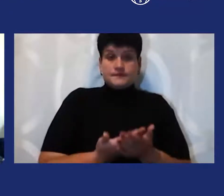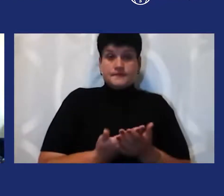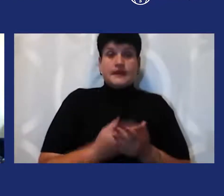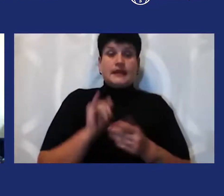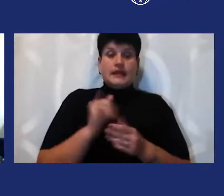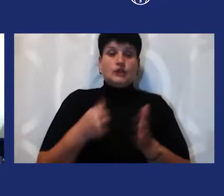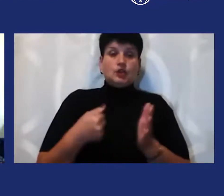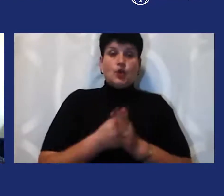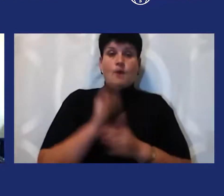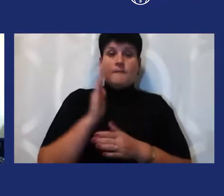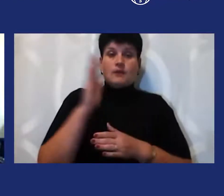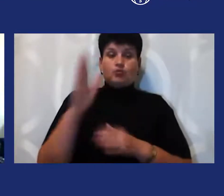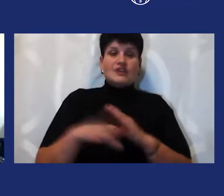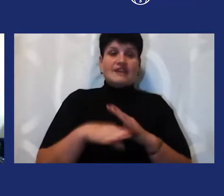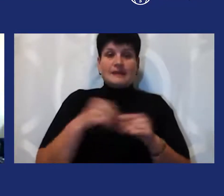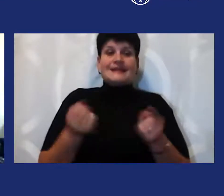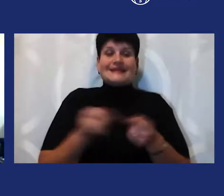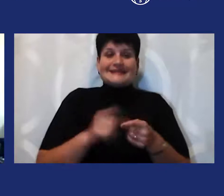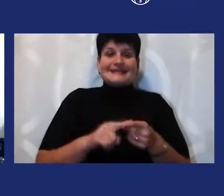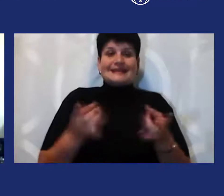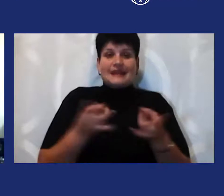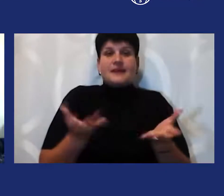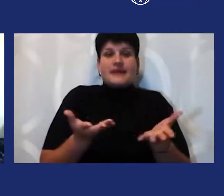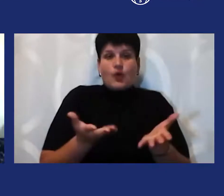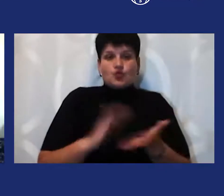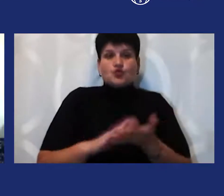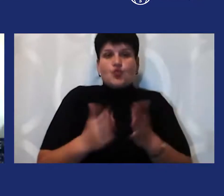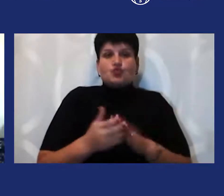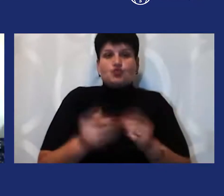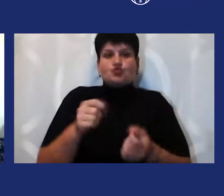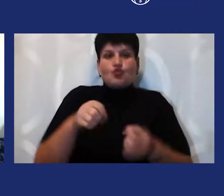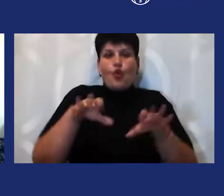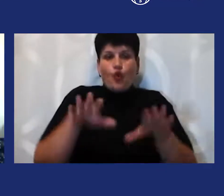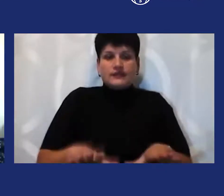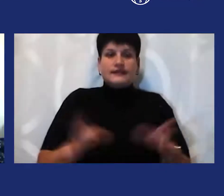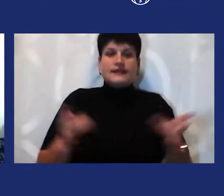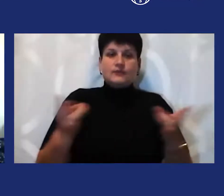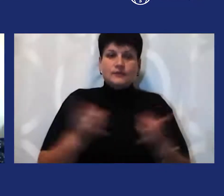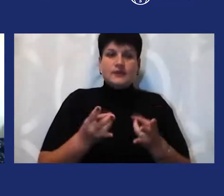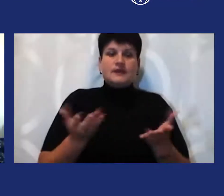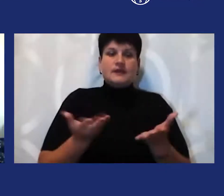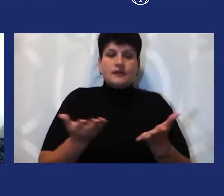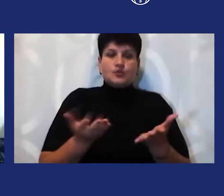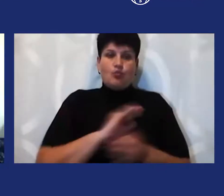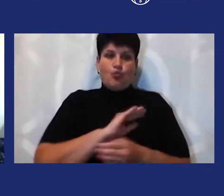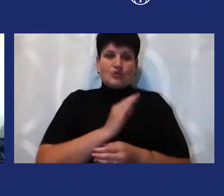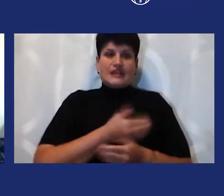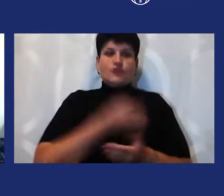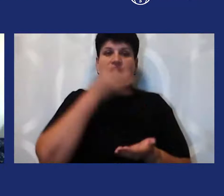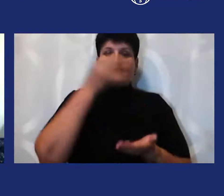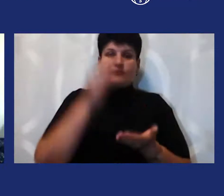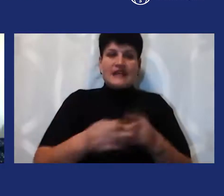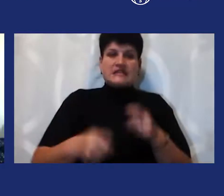provisions of the electoral legislation in the time period prior to the next